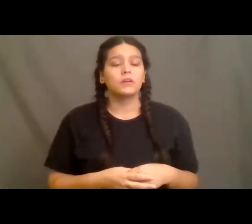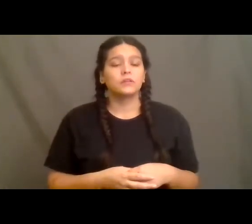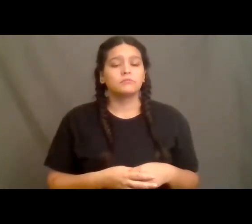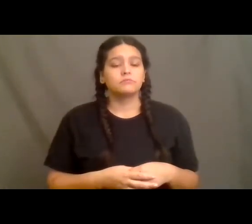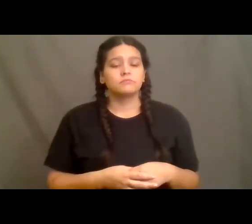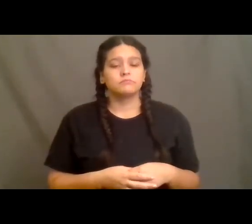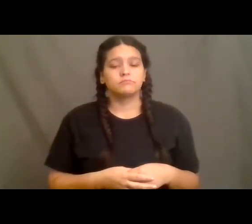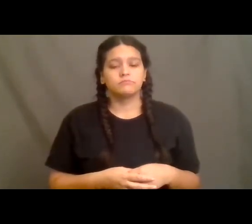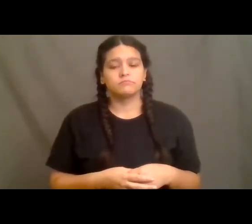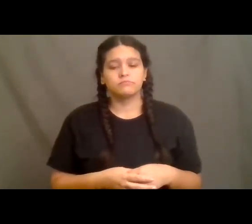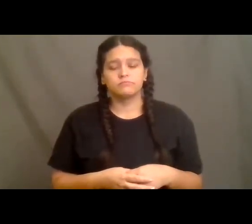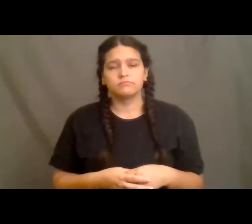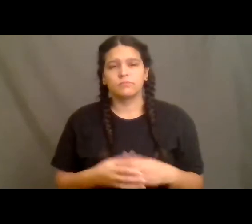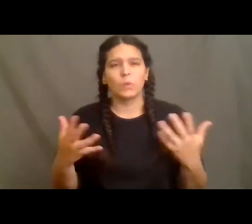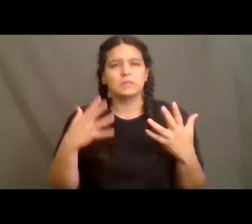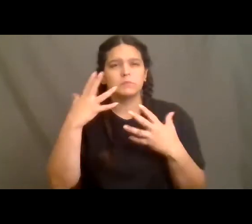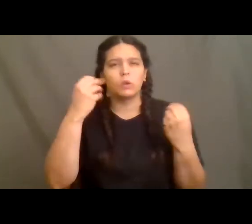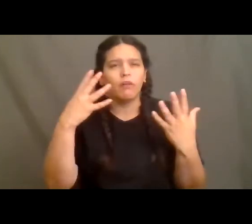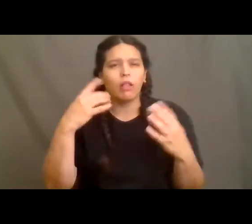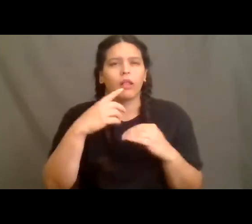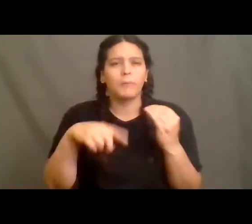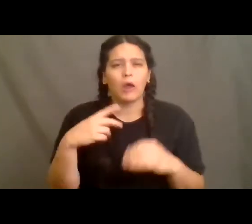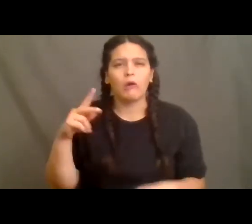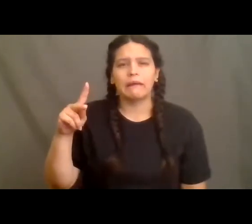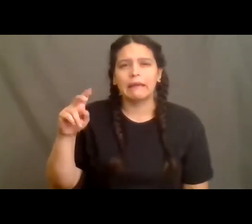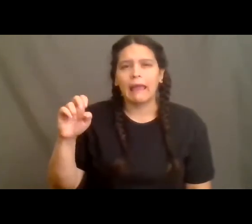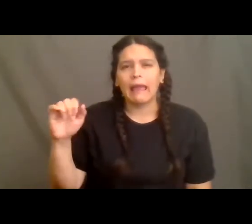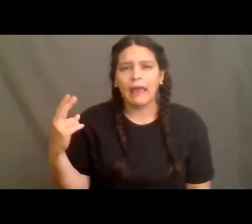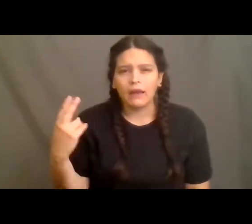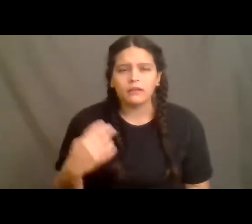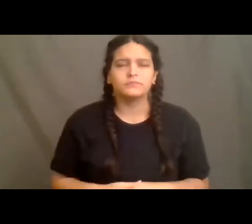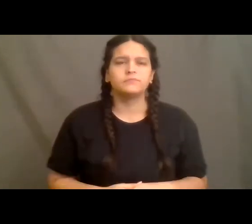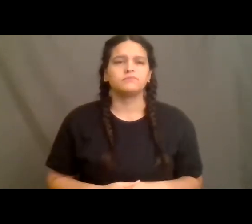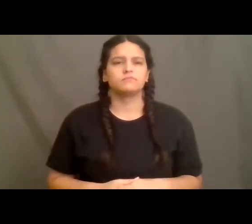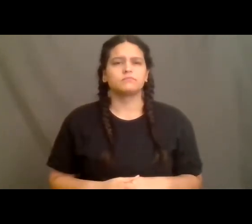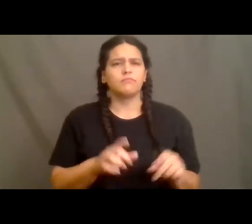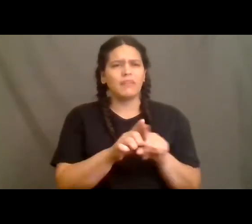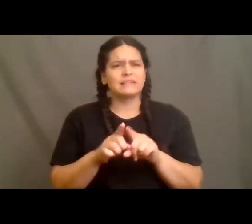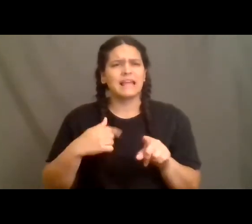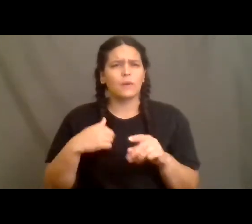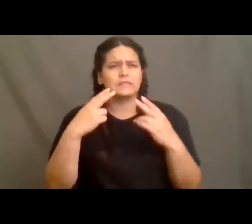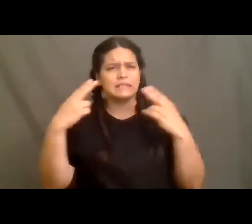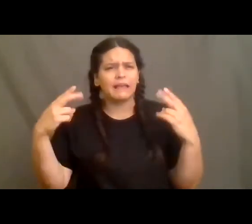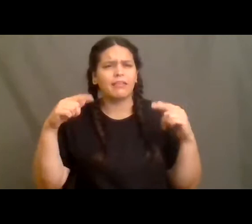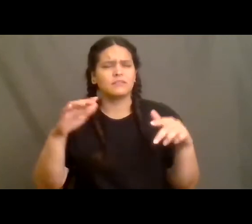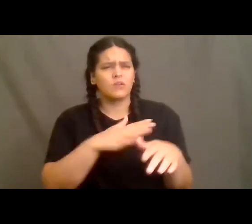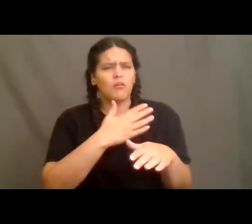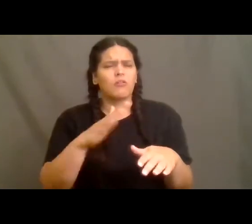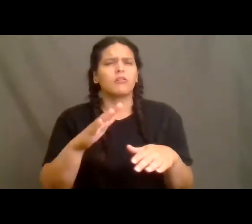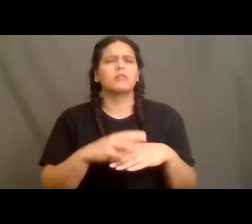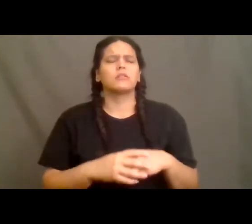what's beautiful about is, as I sang in this song, is that it is,